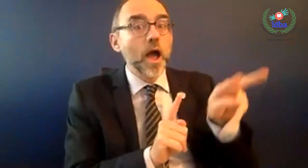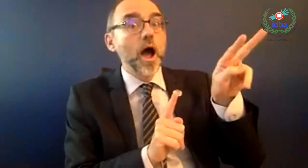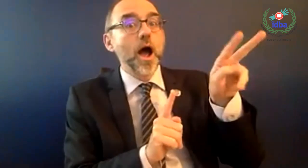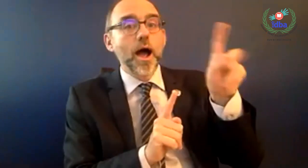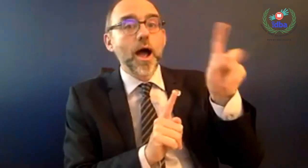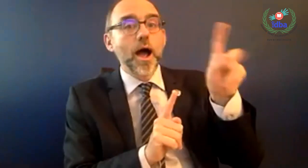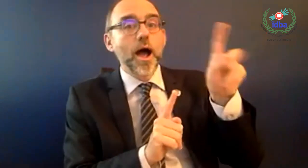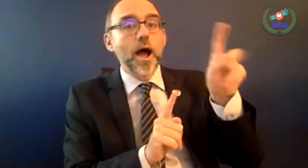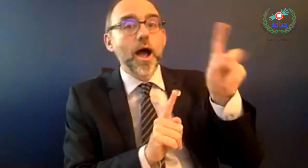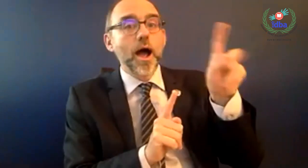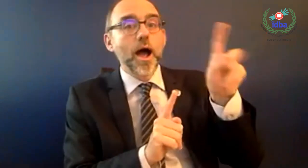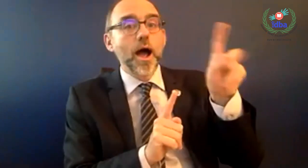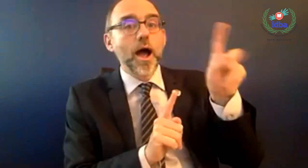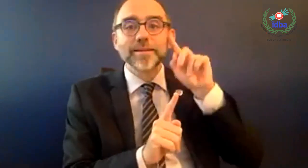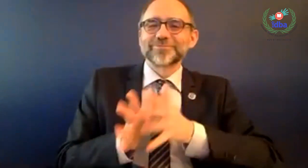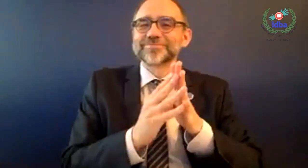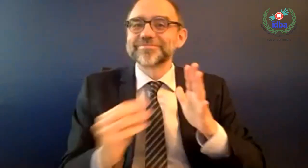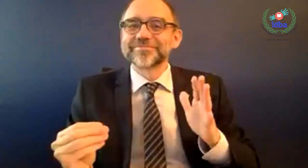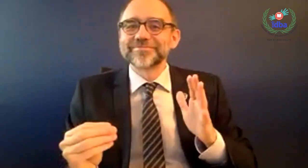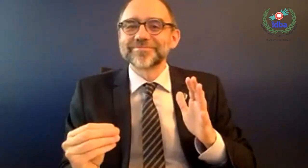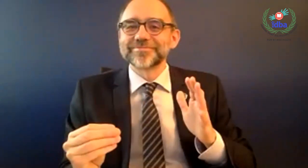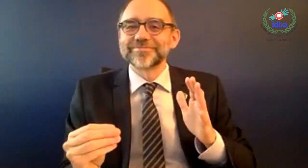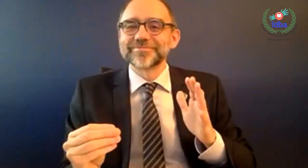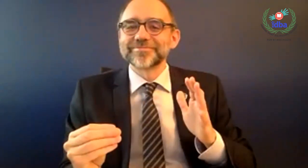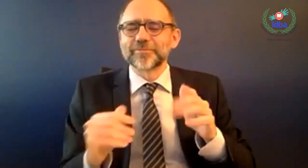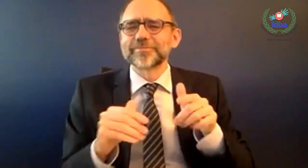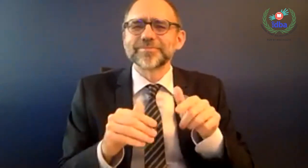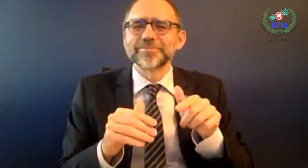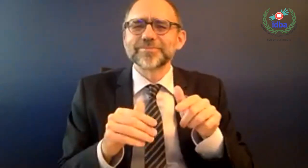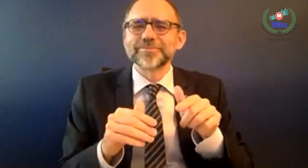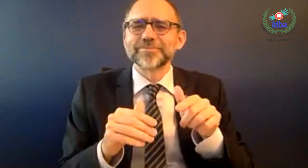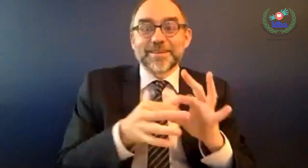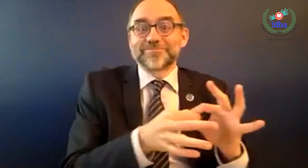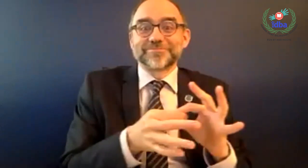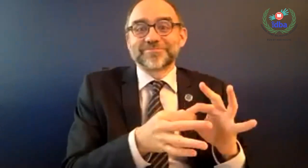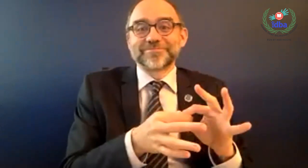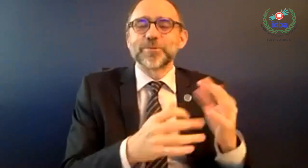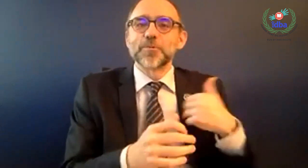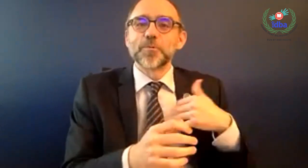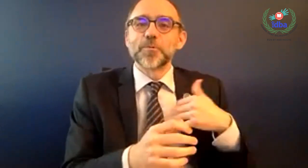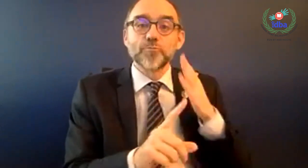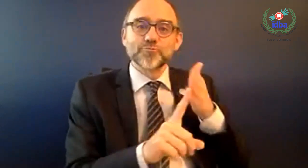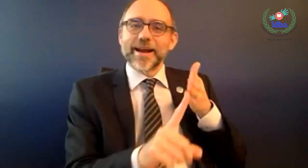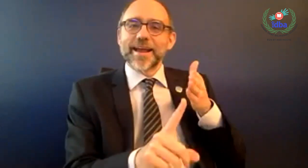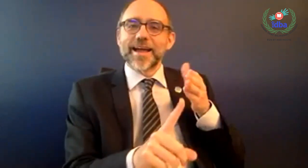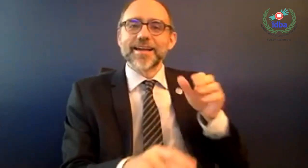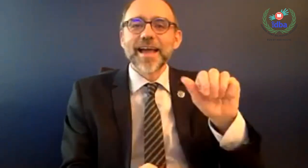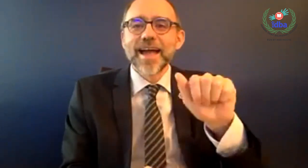have so much to share with the deaf young ones, the students, because they become the role model for those coming